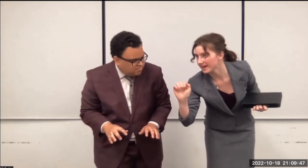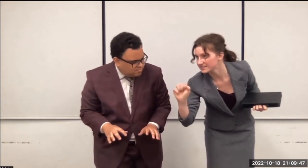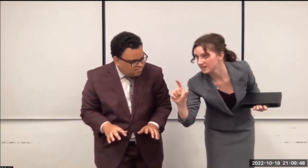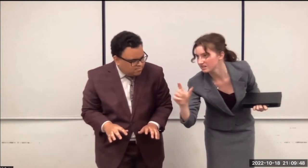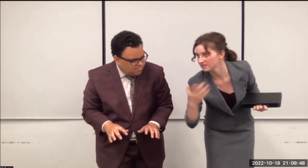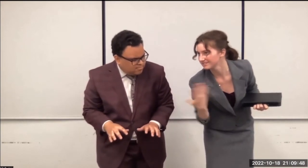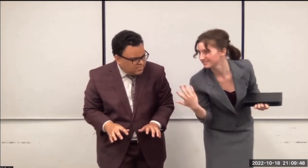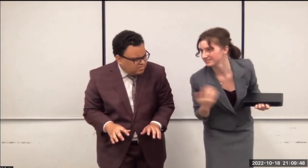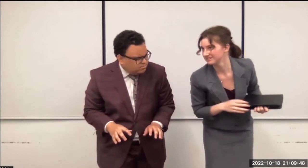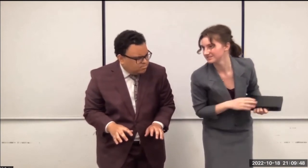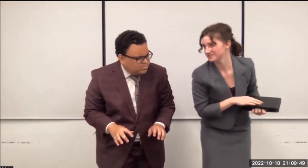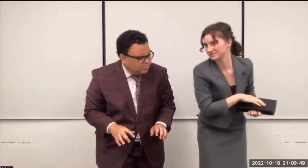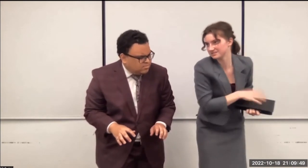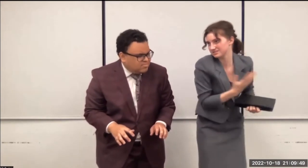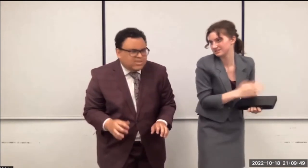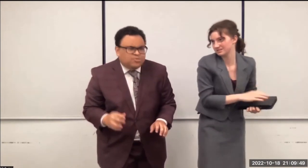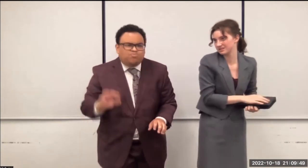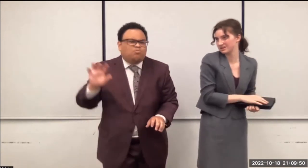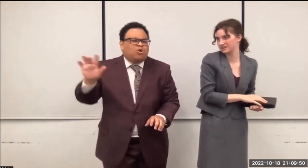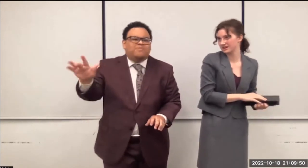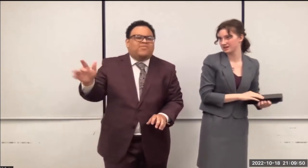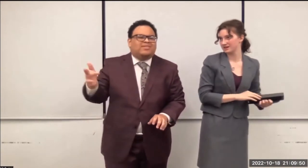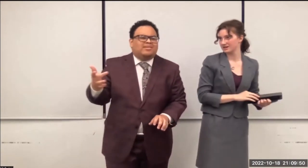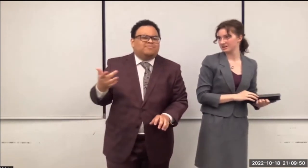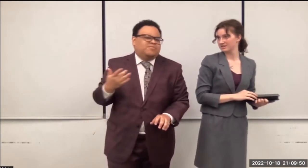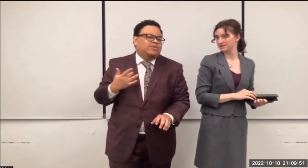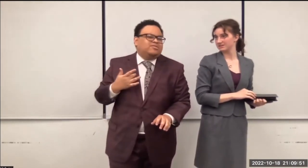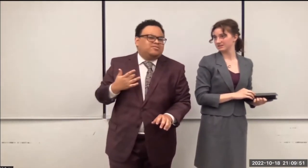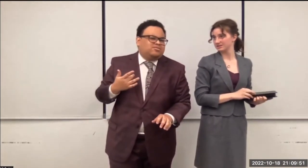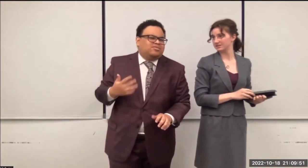BASL? A warm feeling filled Curtis.